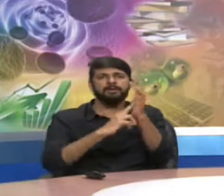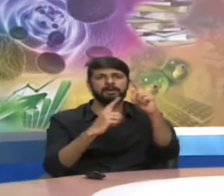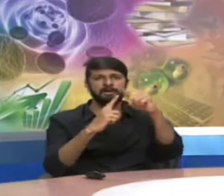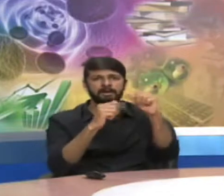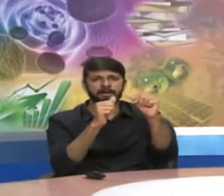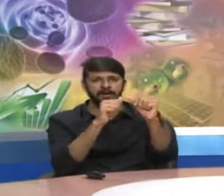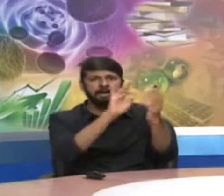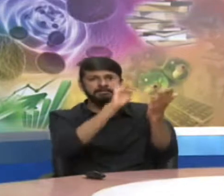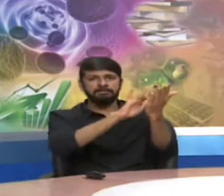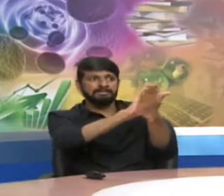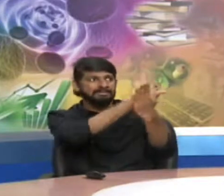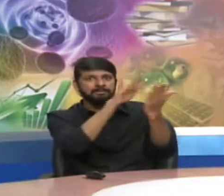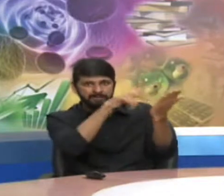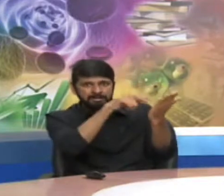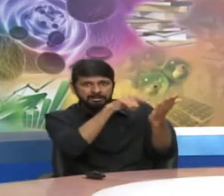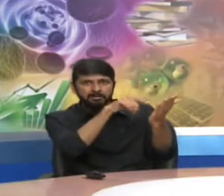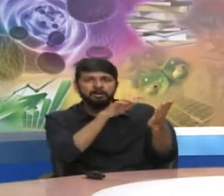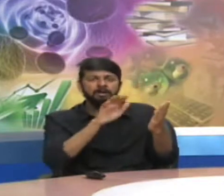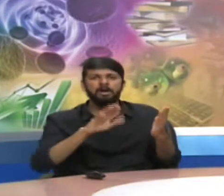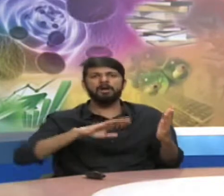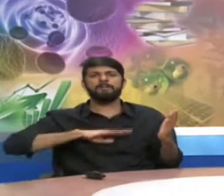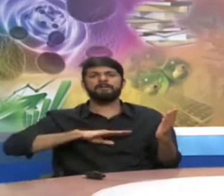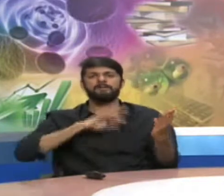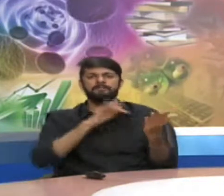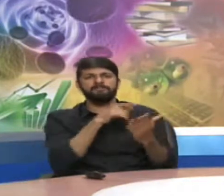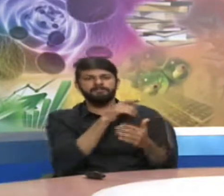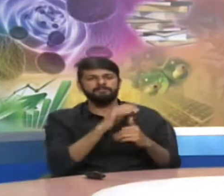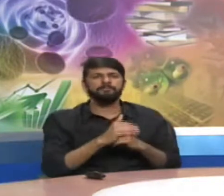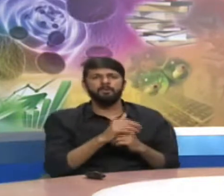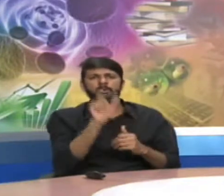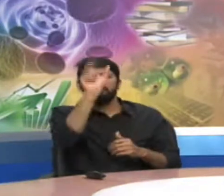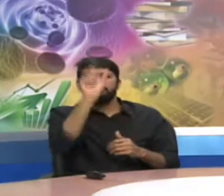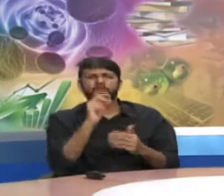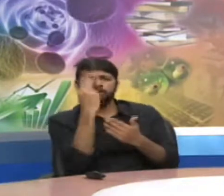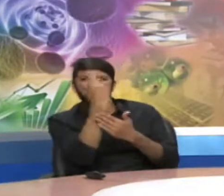And the location where it is found is Cave 1